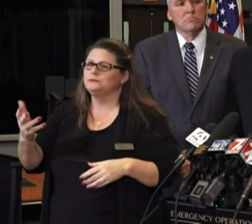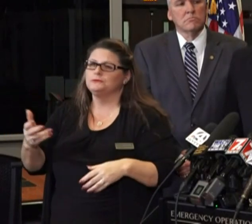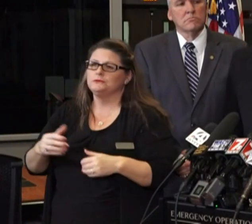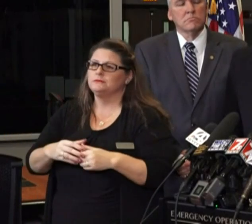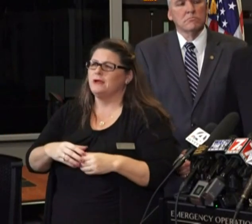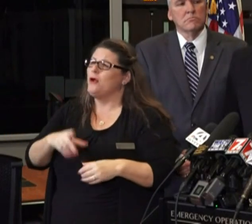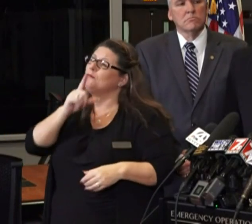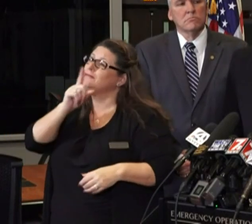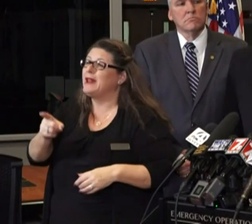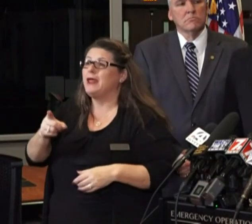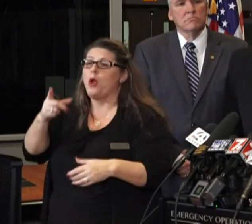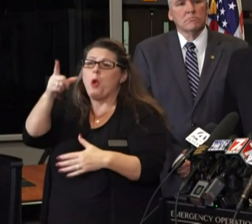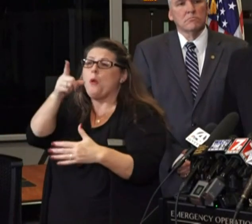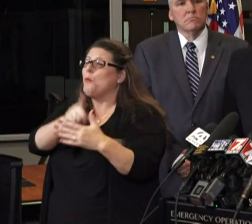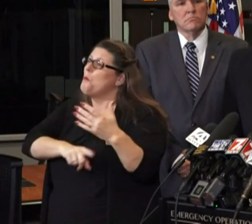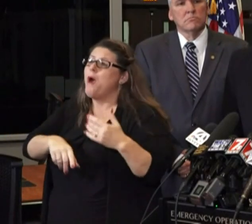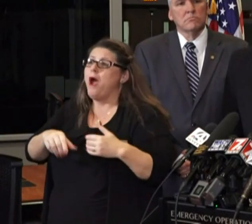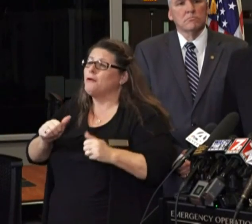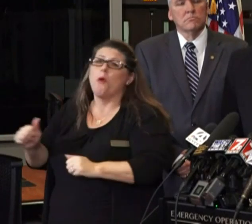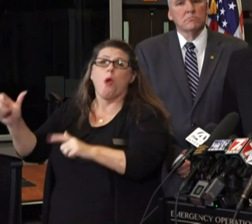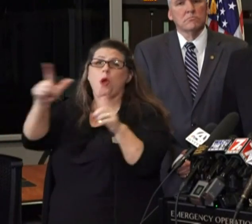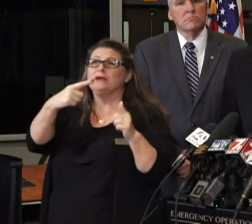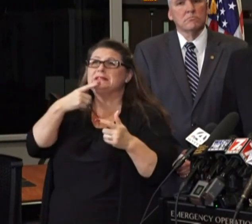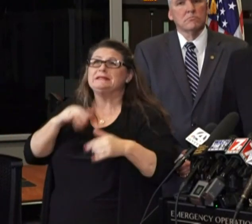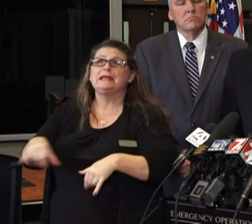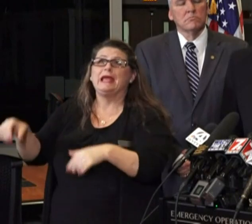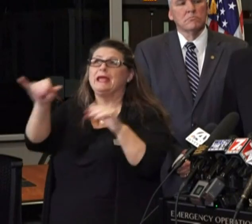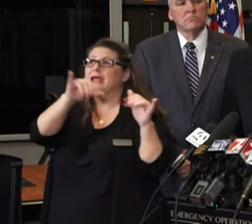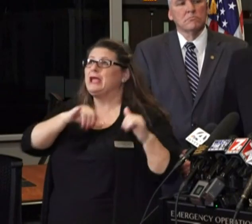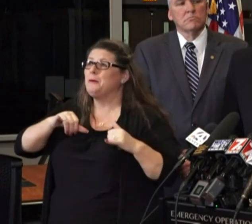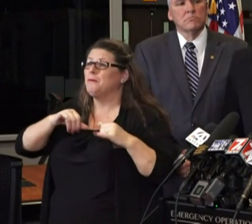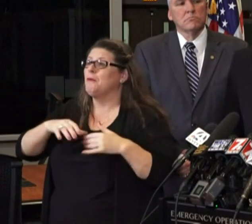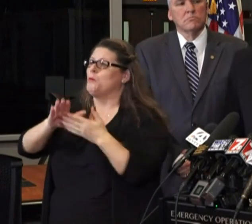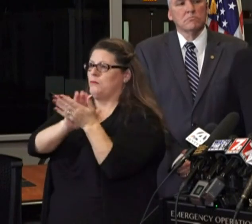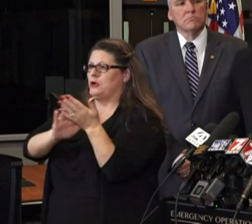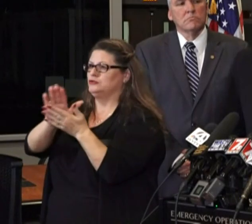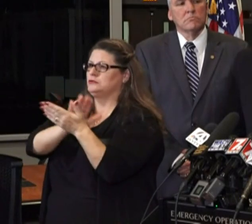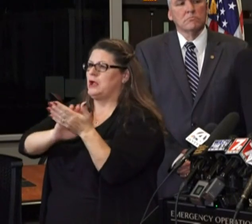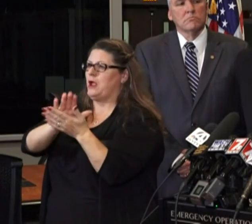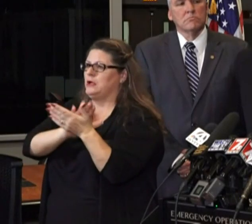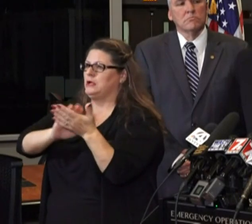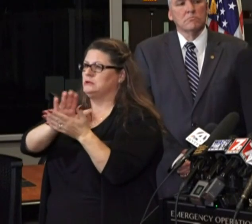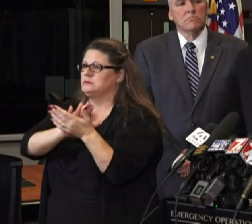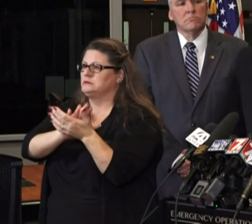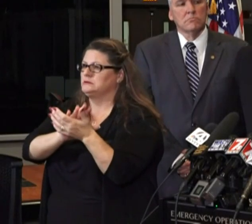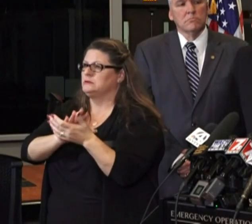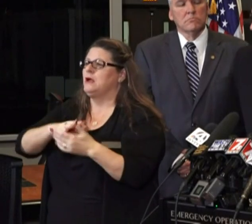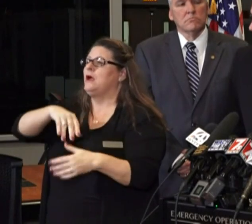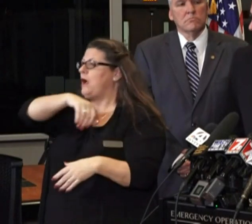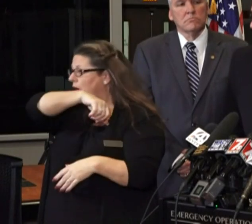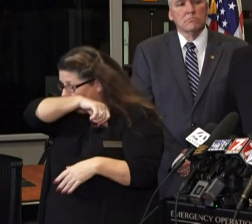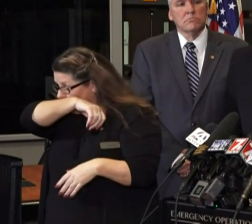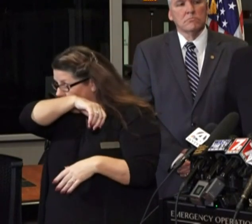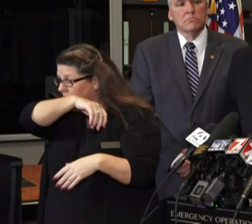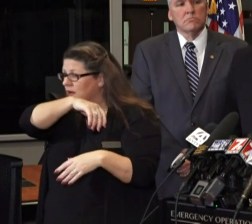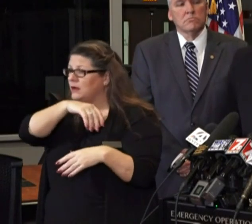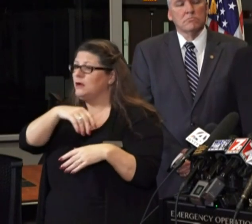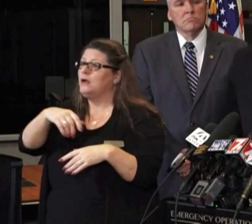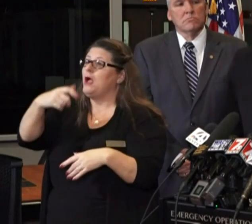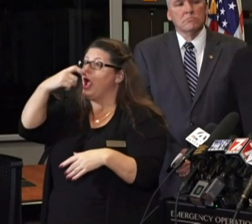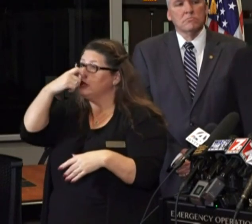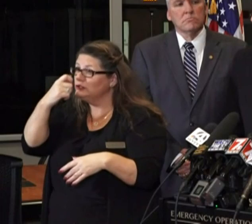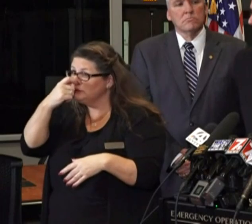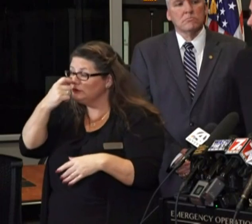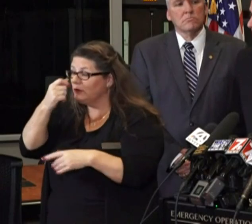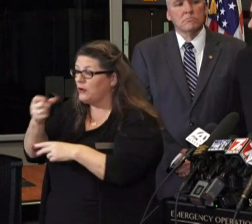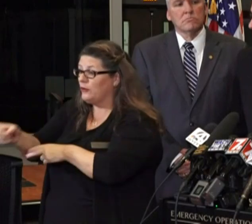hands, cover your mouth, stay away from people sneezing and coughing, and if you feel sick, go home, and if it's necessary,